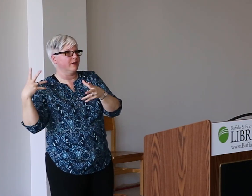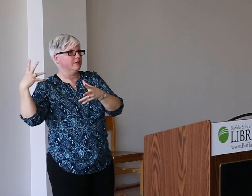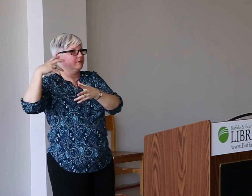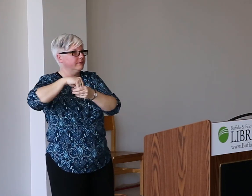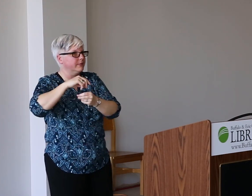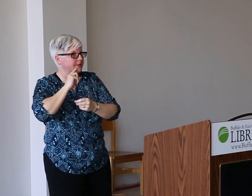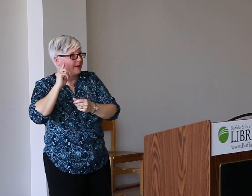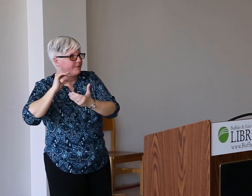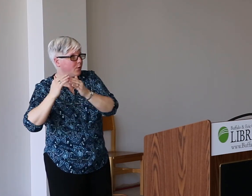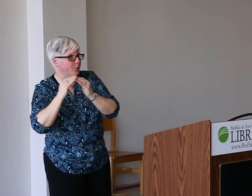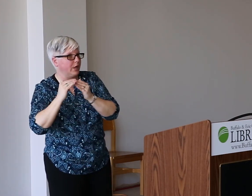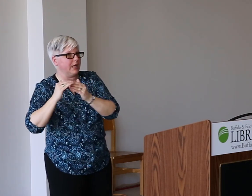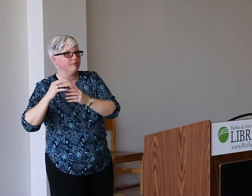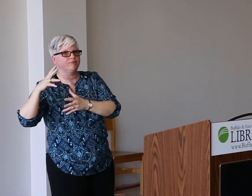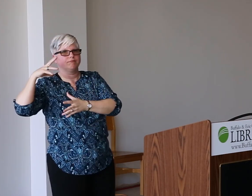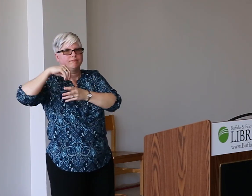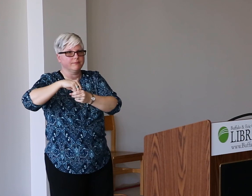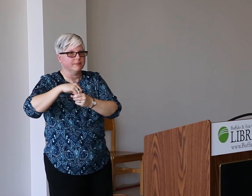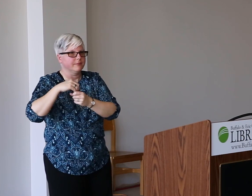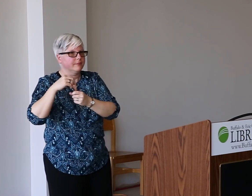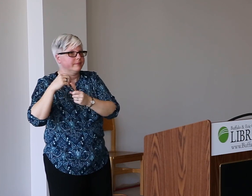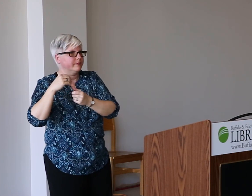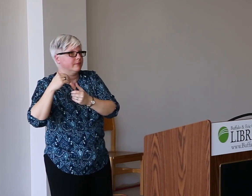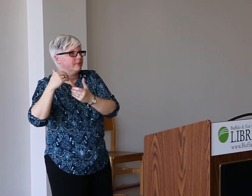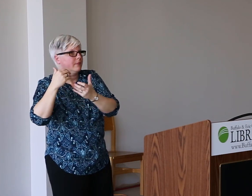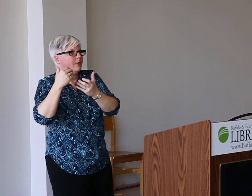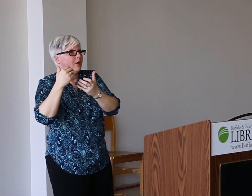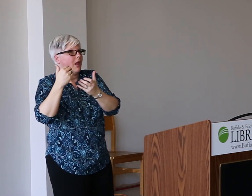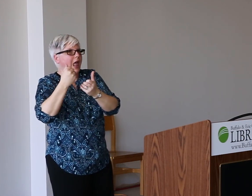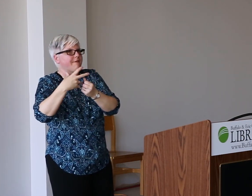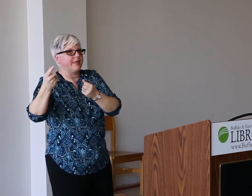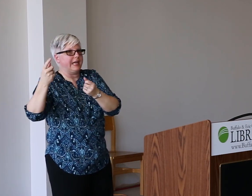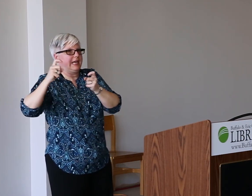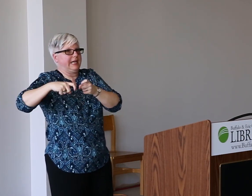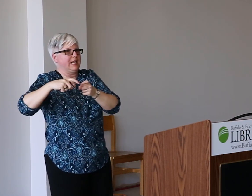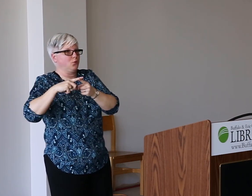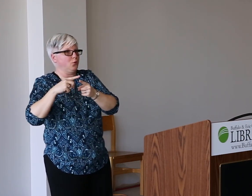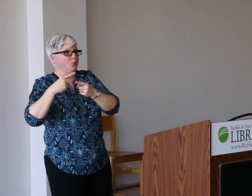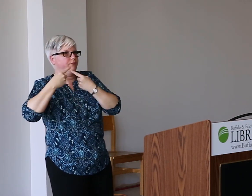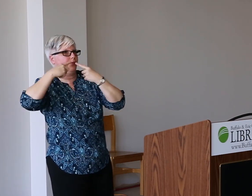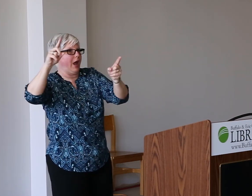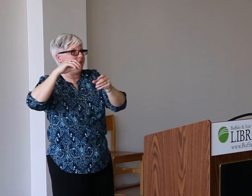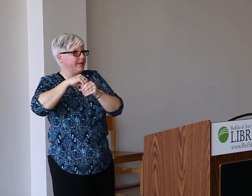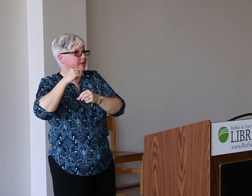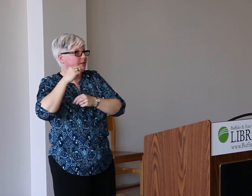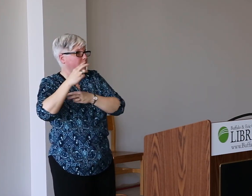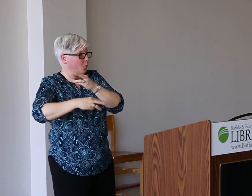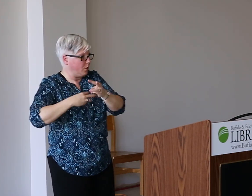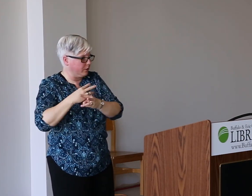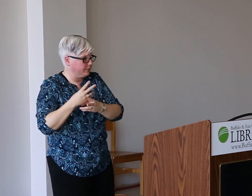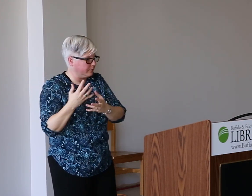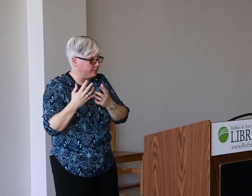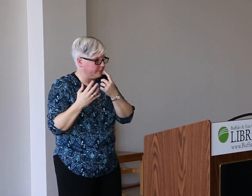is his second language, and he's very involved in the deaf community. Everything he needs to thrive in the